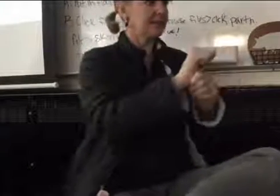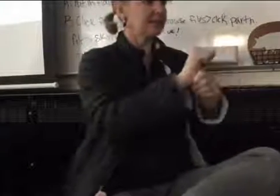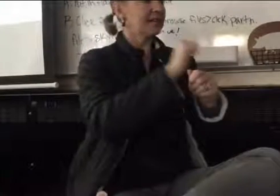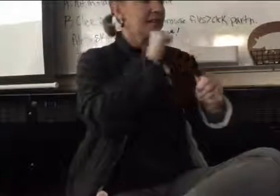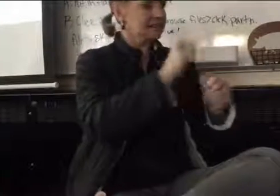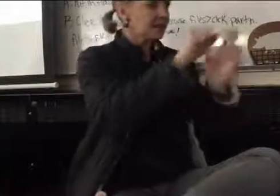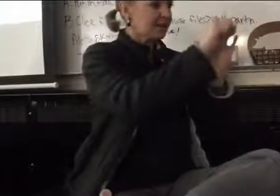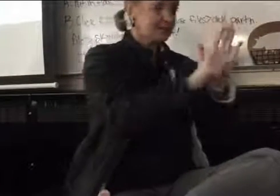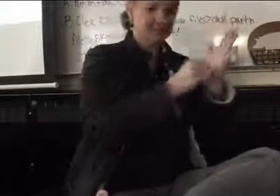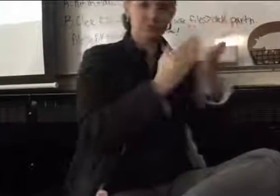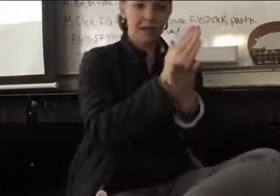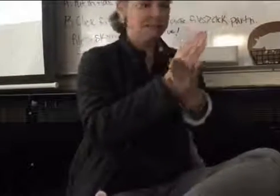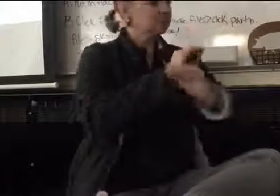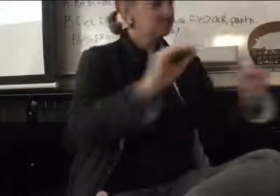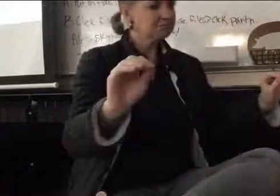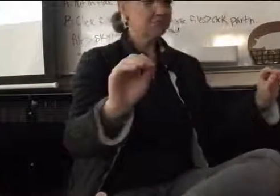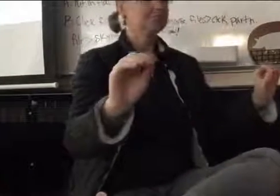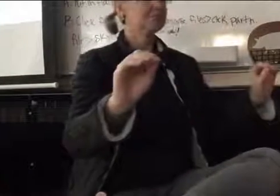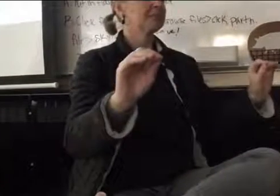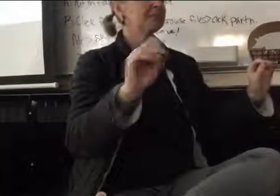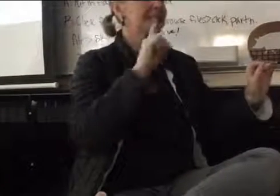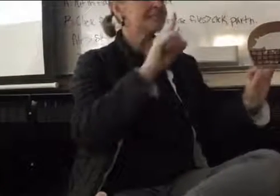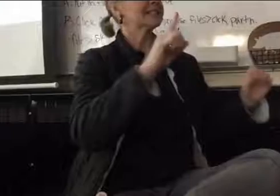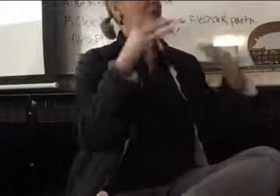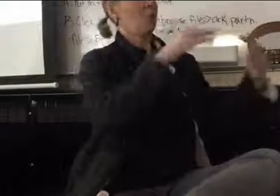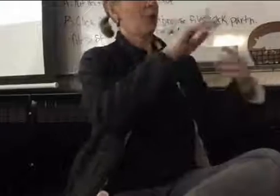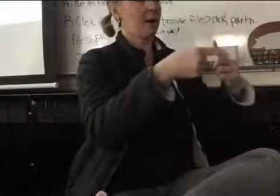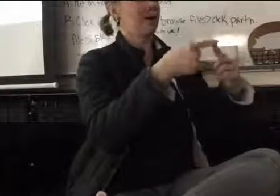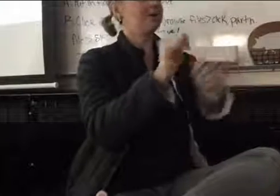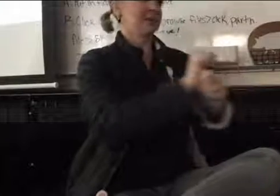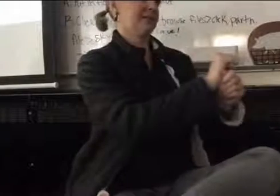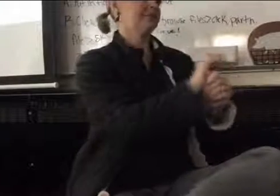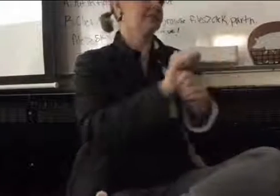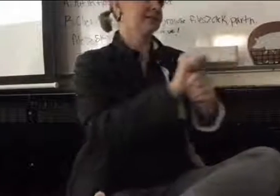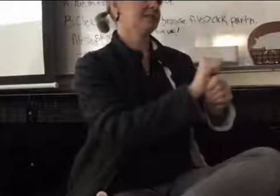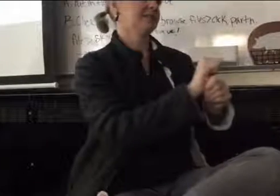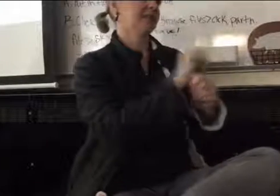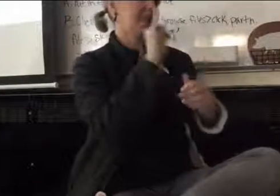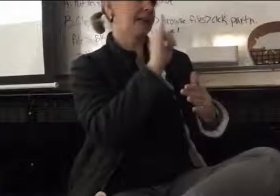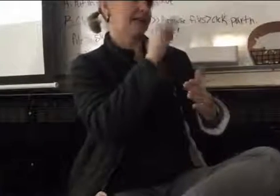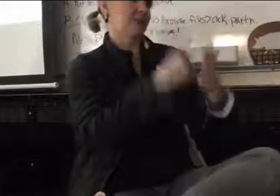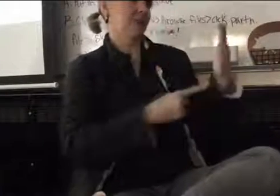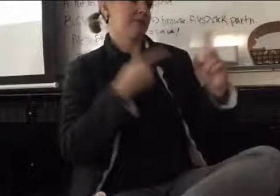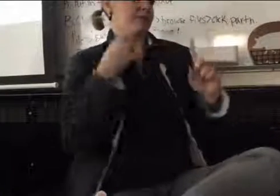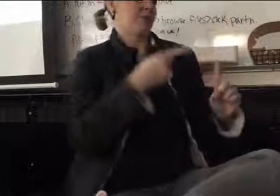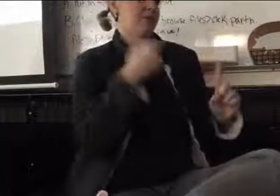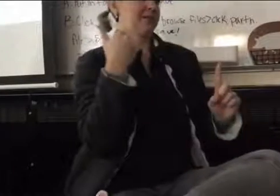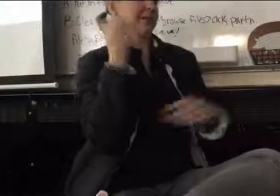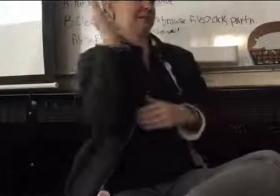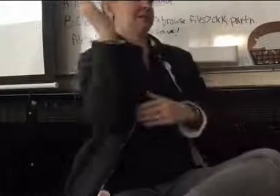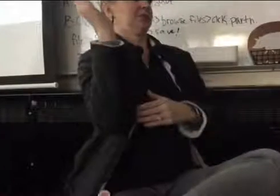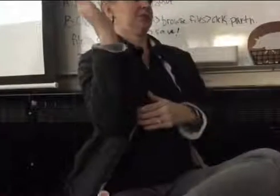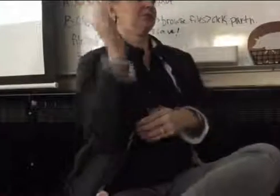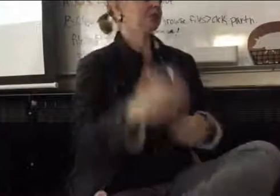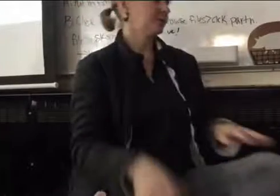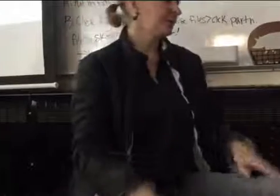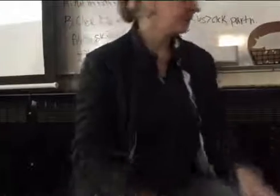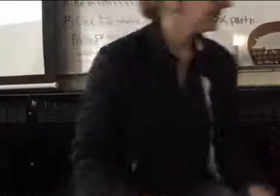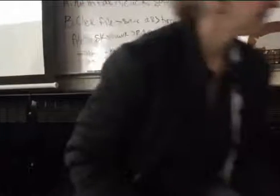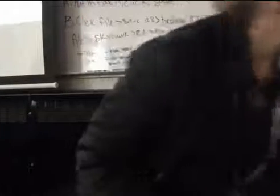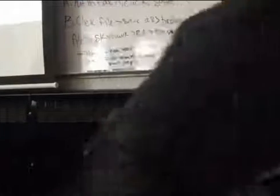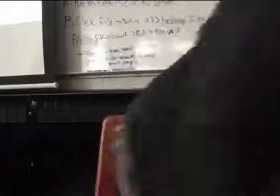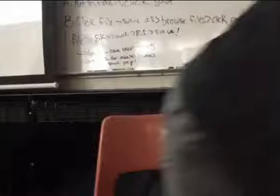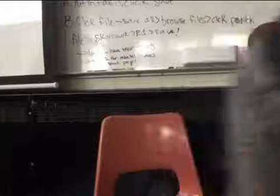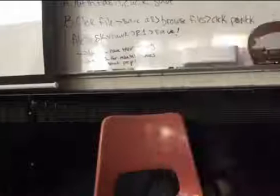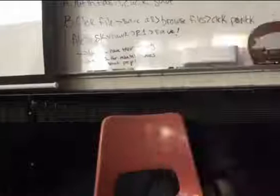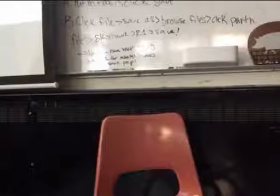those lines. It is now also important in terms of slavery. And so what happens is that with